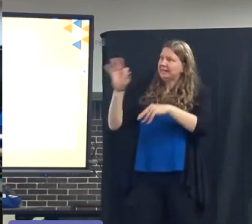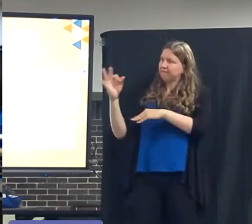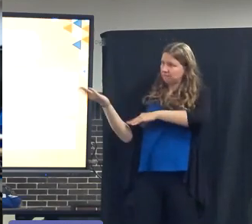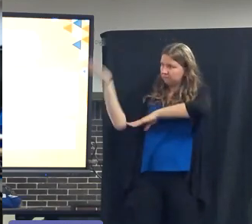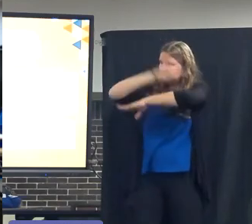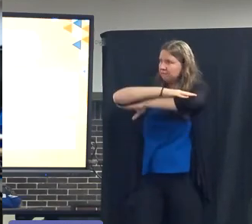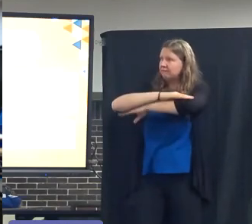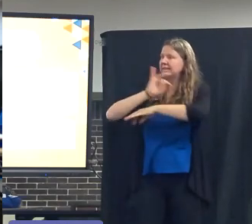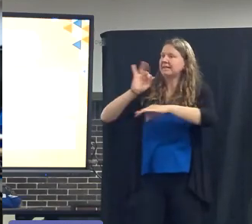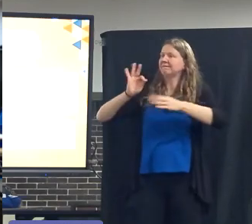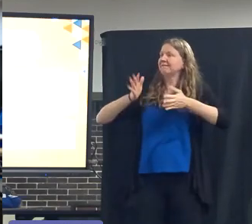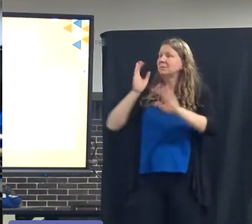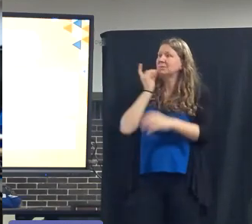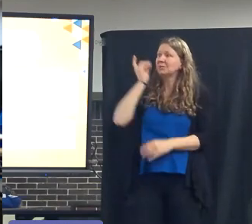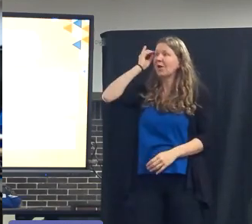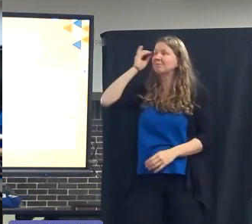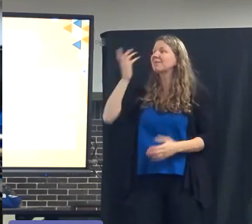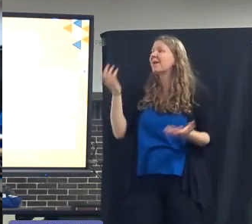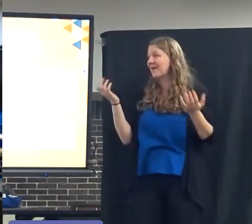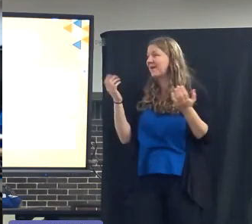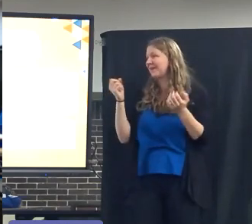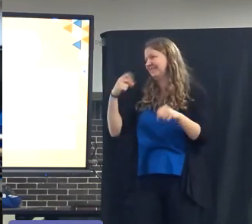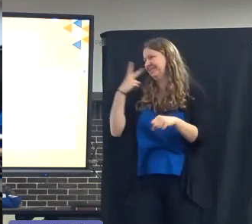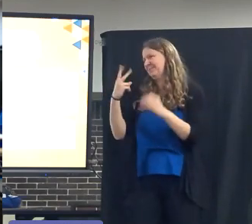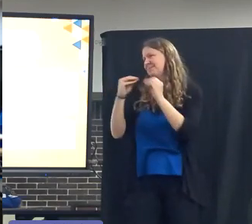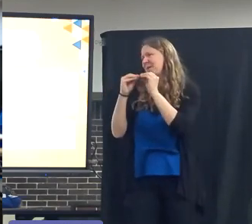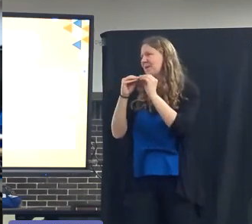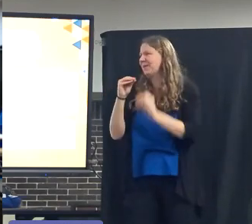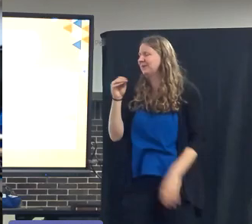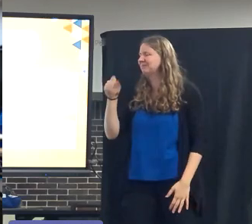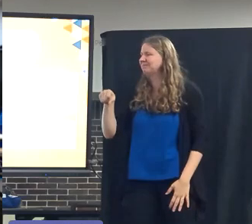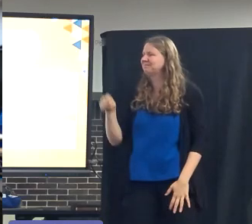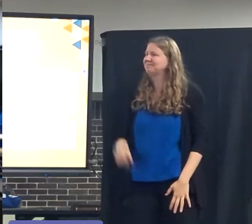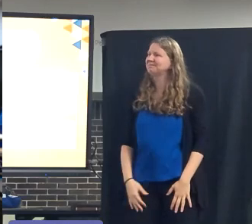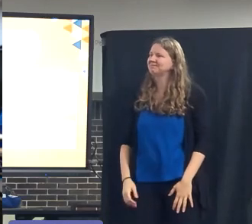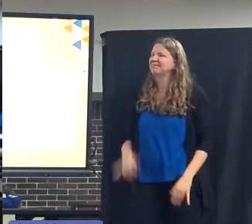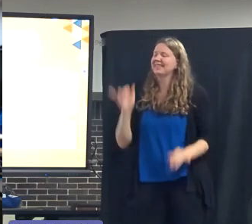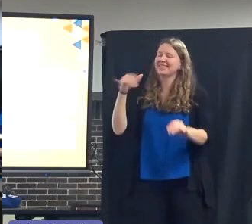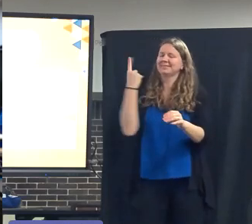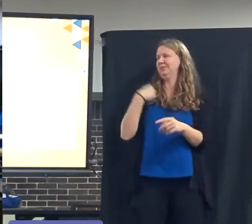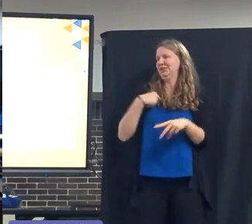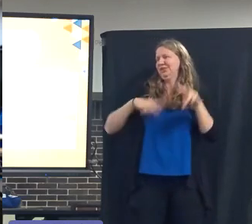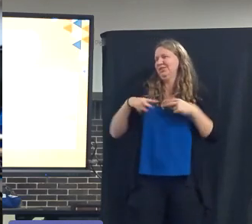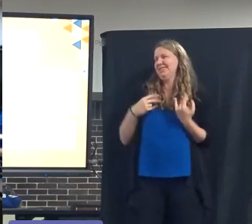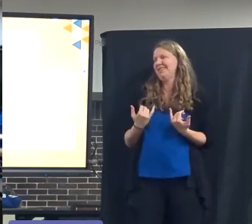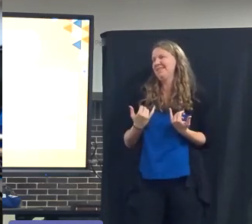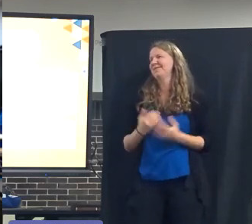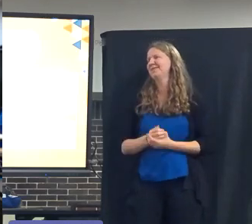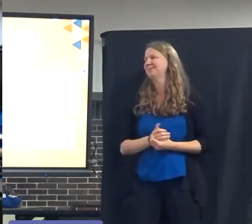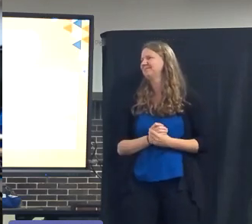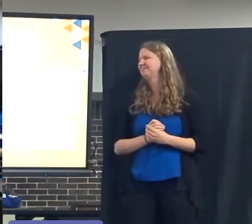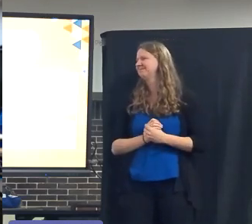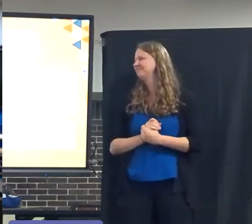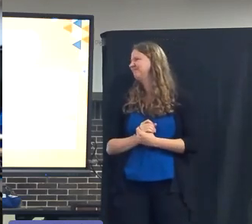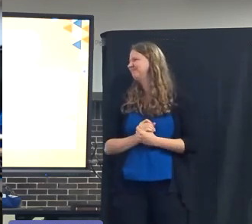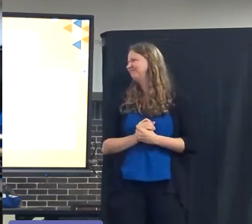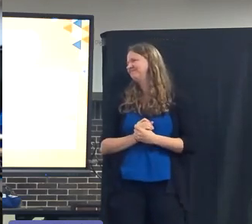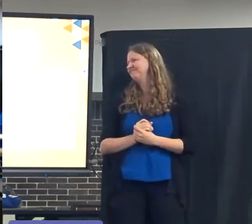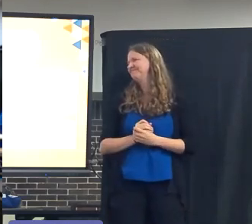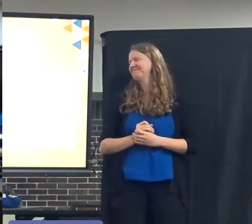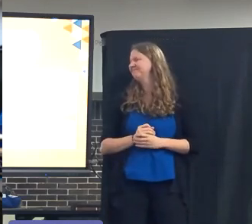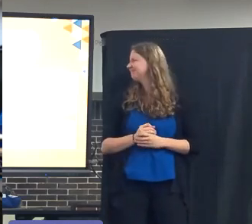around lunchtime. So that is something we'd like to consider, an all-day program, and then that case, we would love to be able to offer